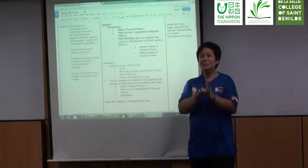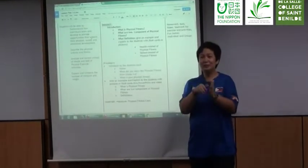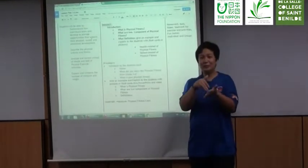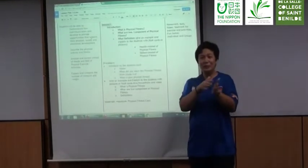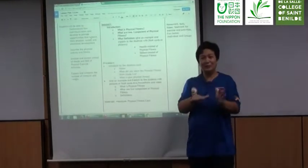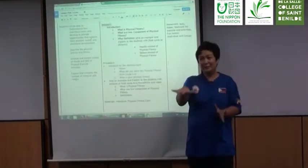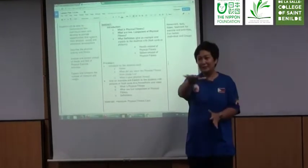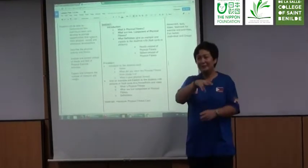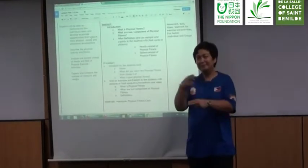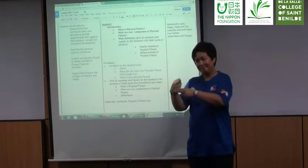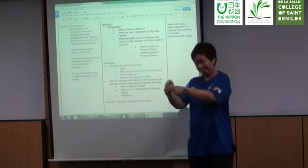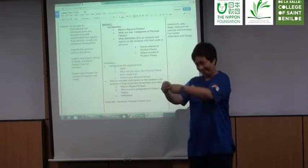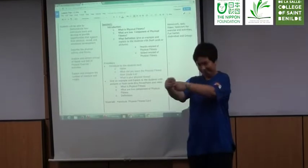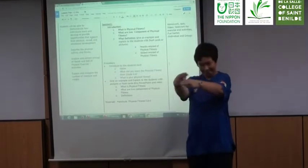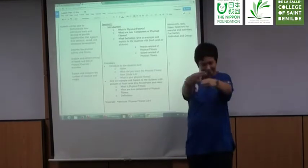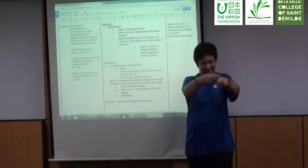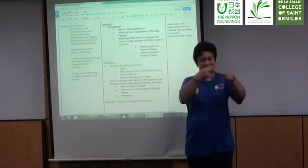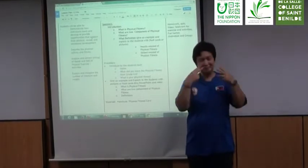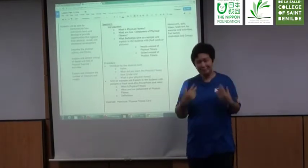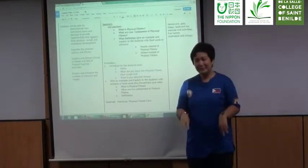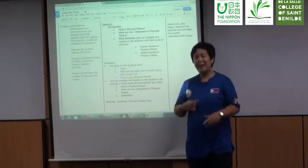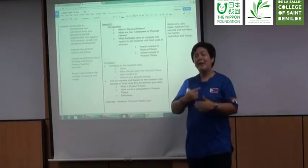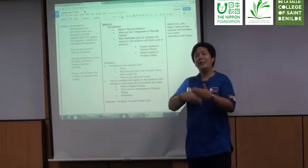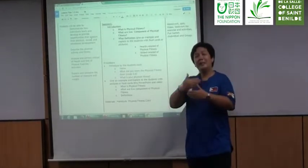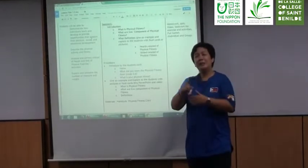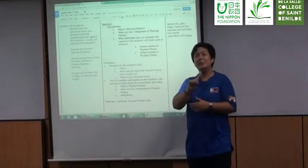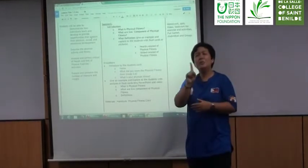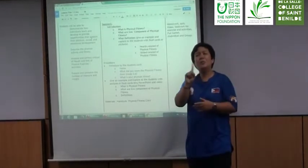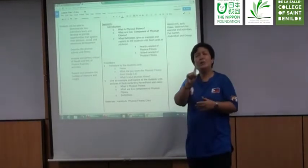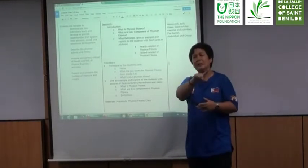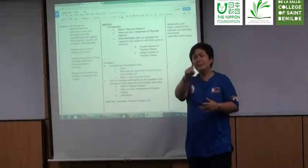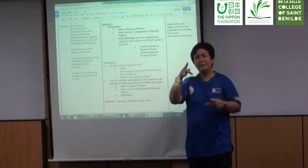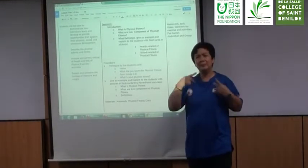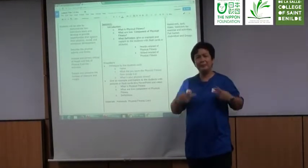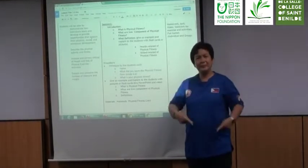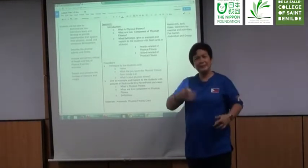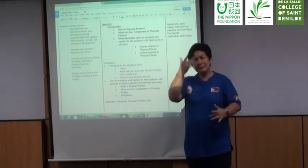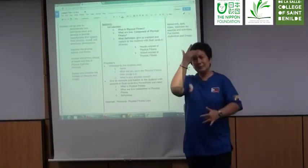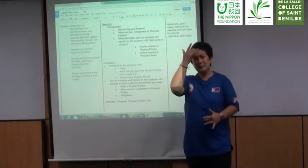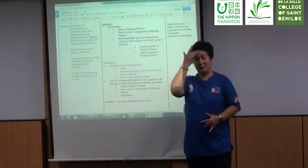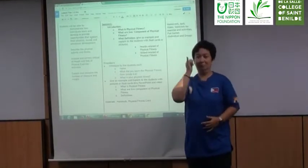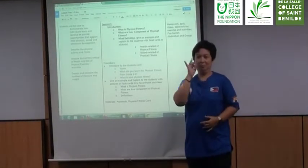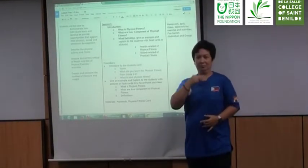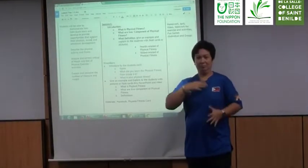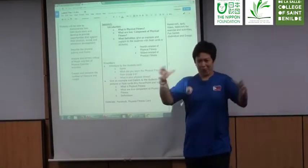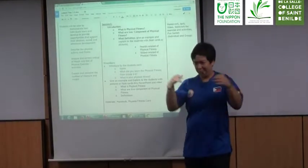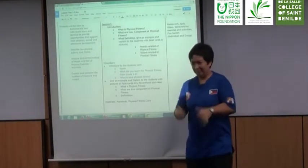And procedure, firstly we're going to introduce the students to each other.